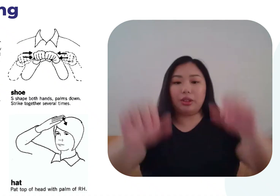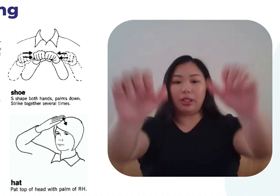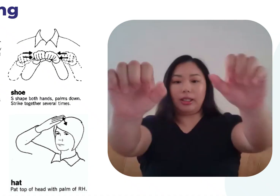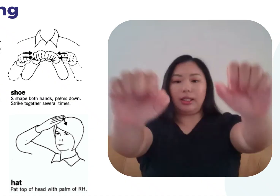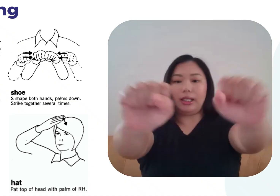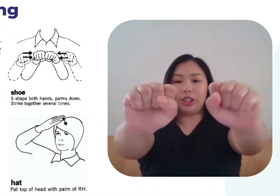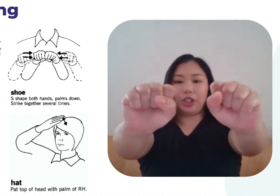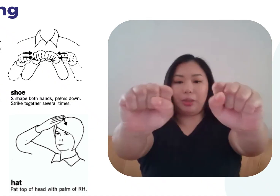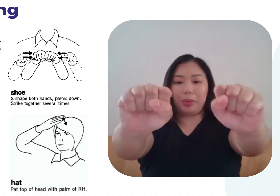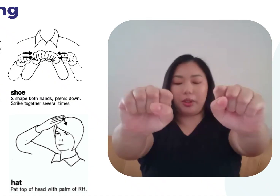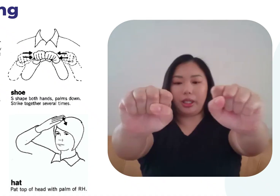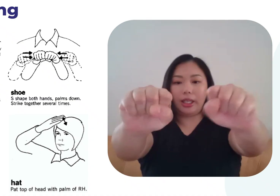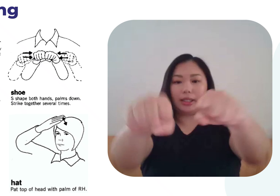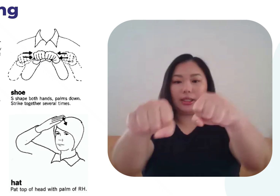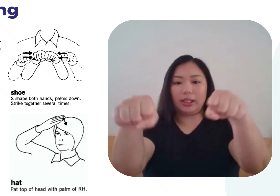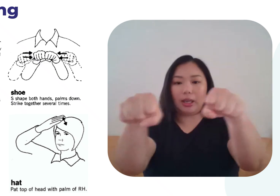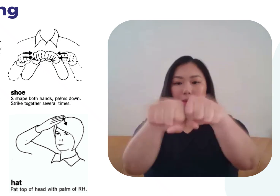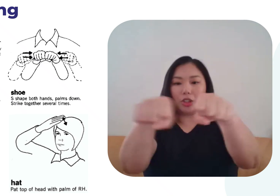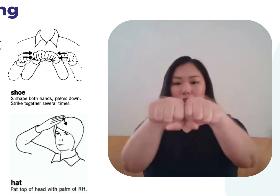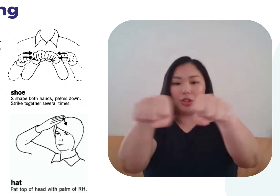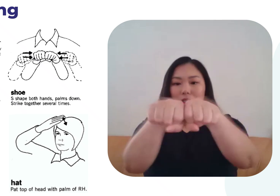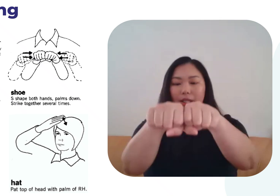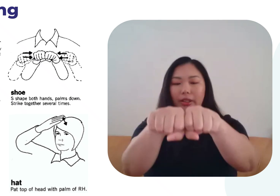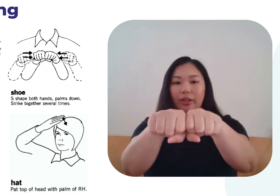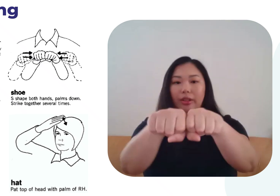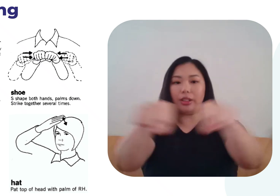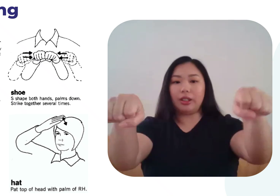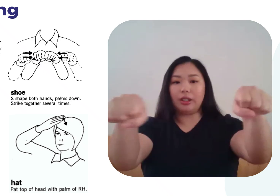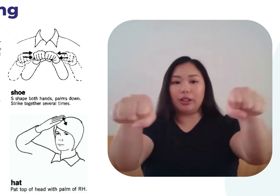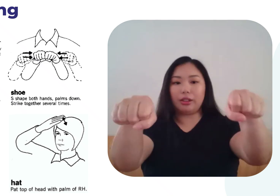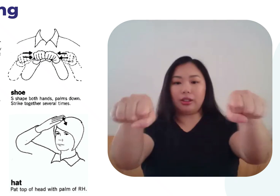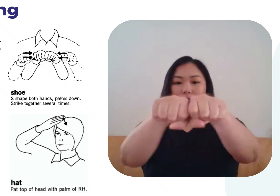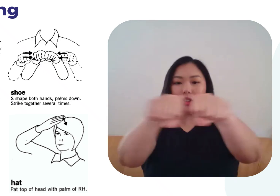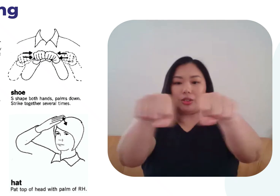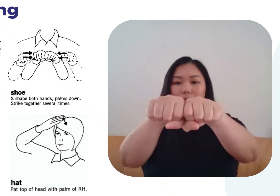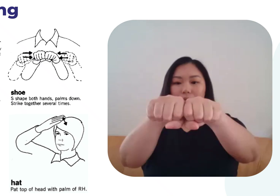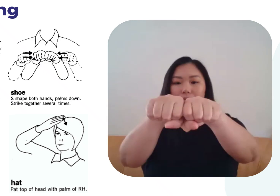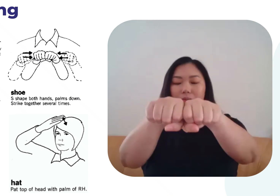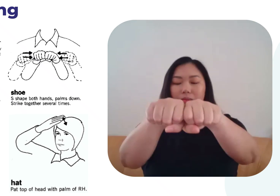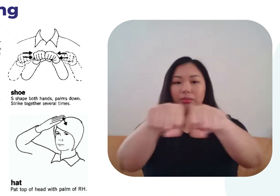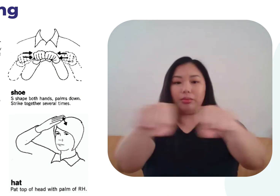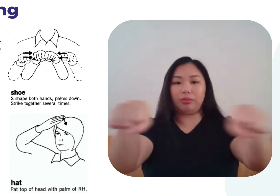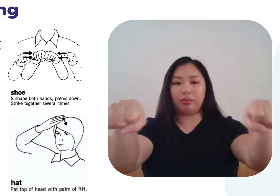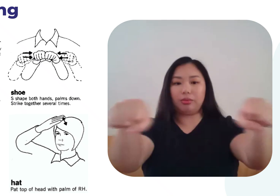Shoe, S shape both hands and tap your shoes together, shoe.